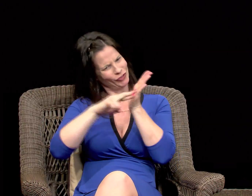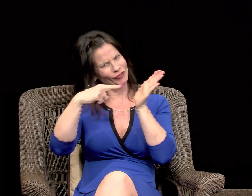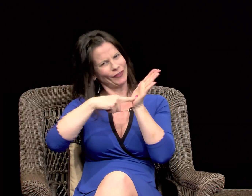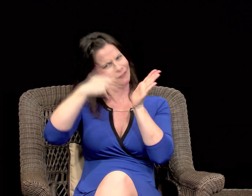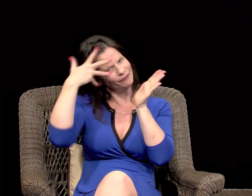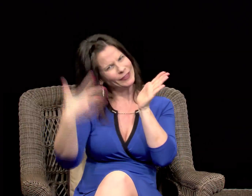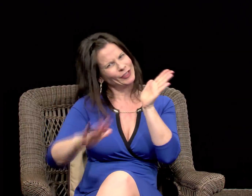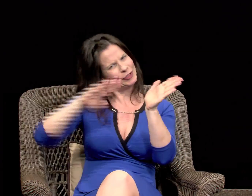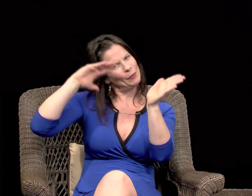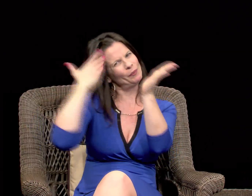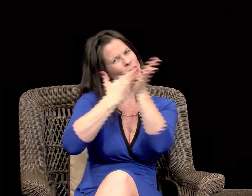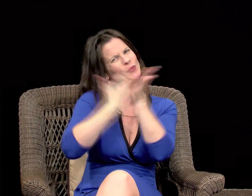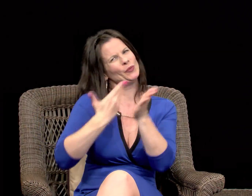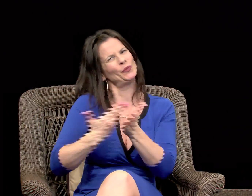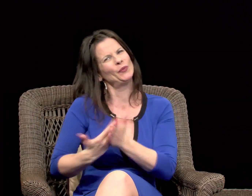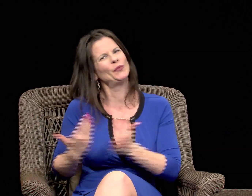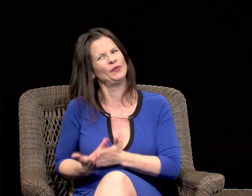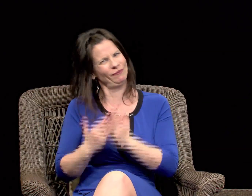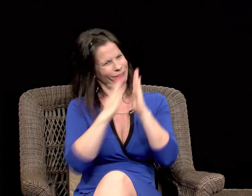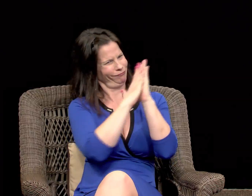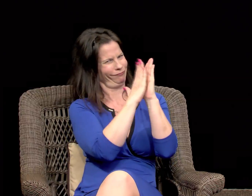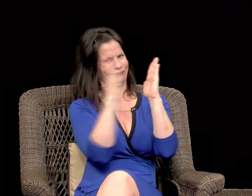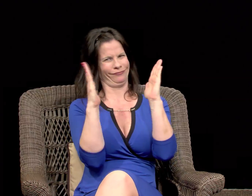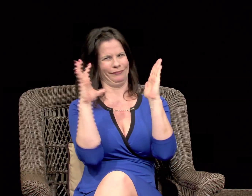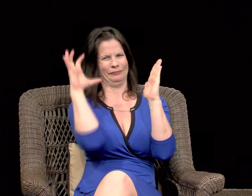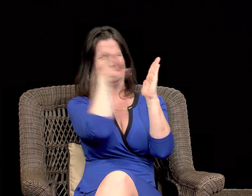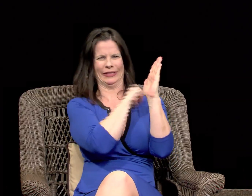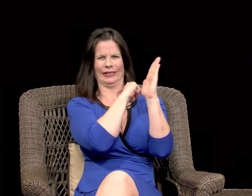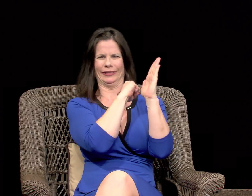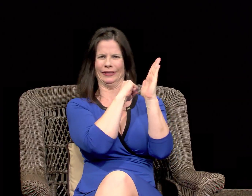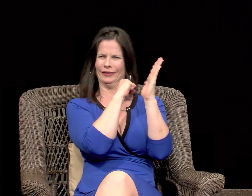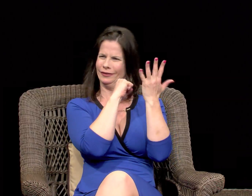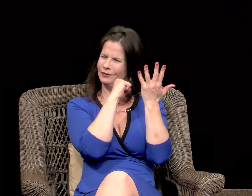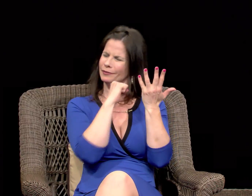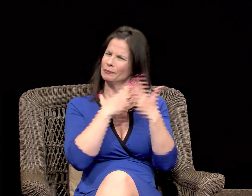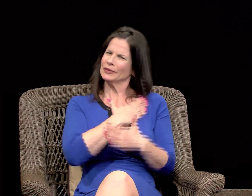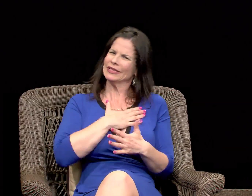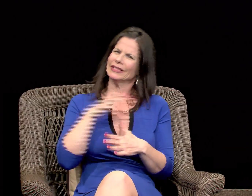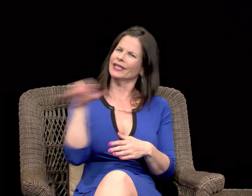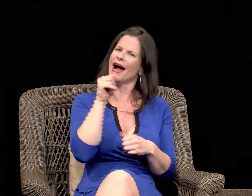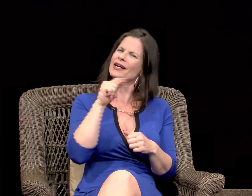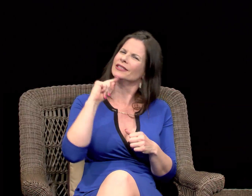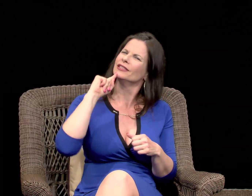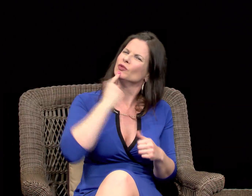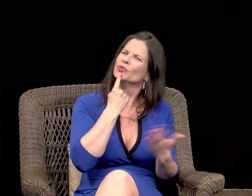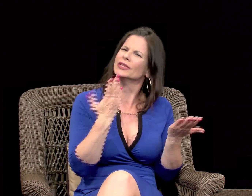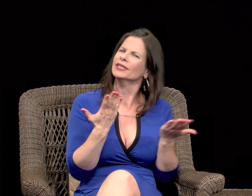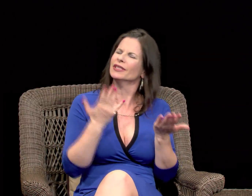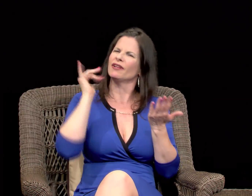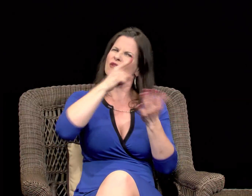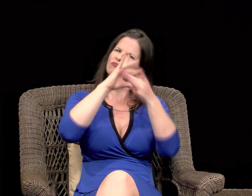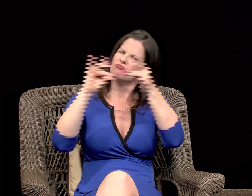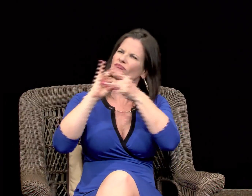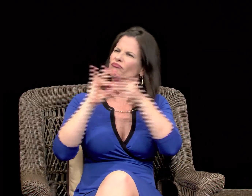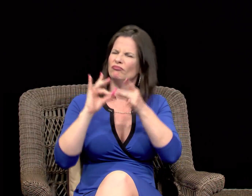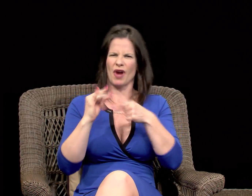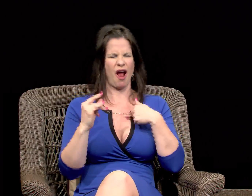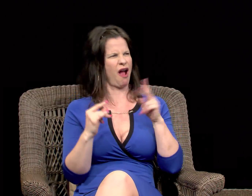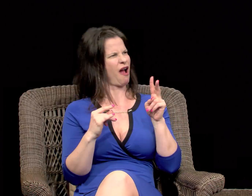letter response to Alexander Graham Bell Association, and said, yes, please take it seriously. This